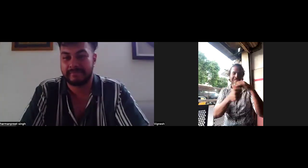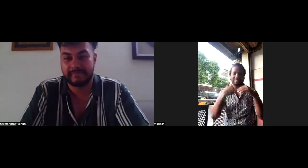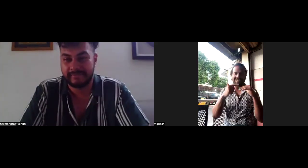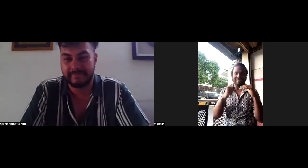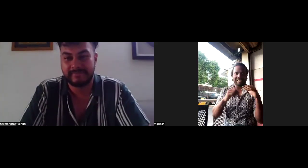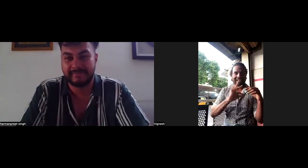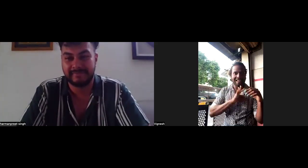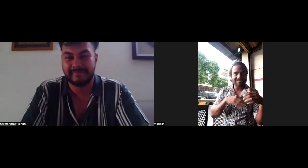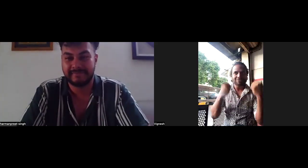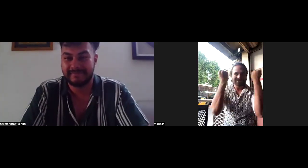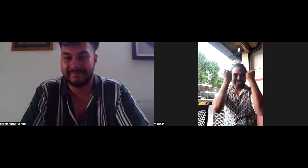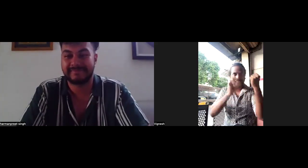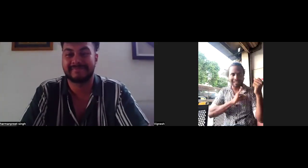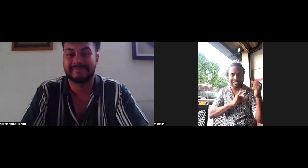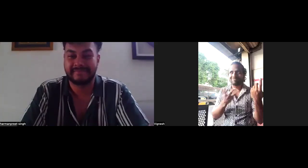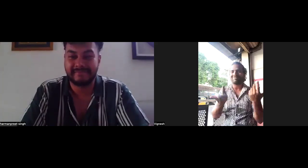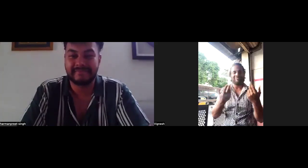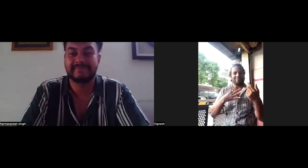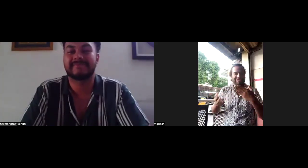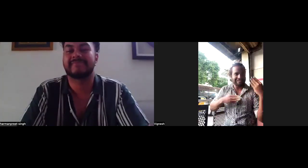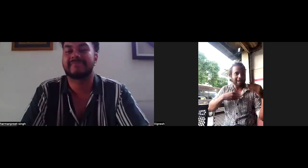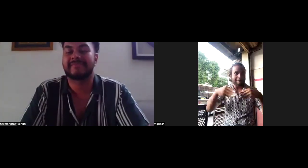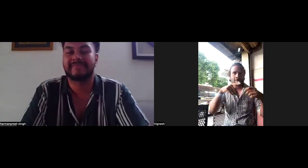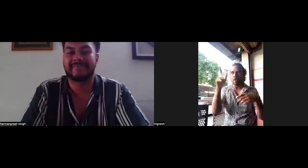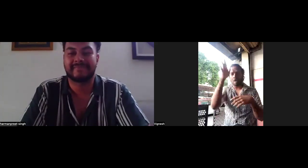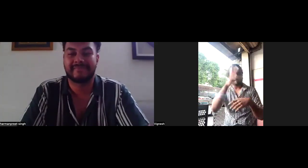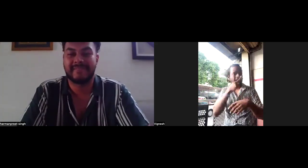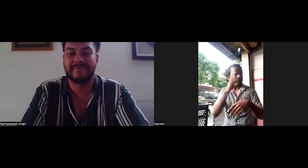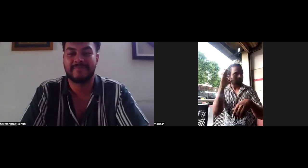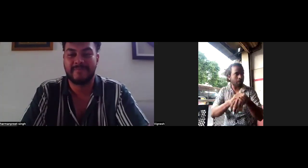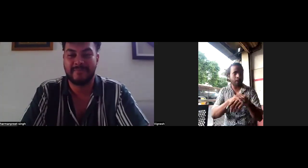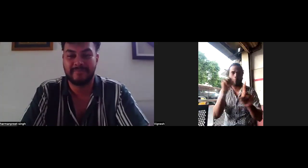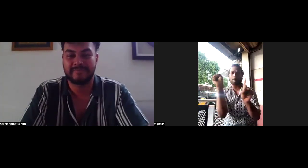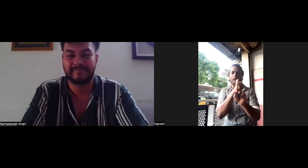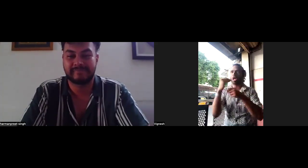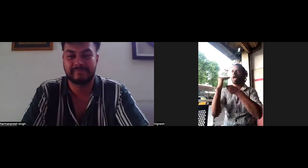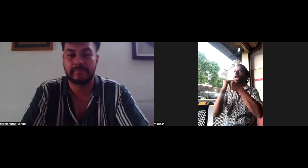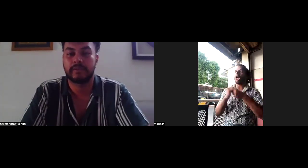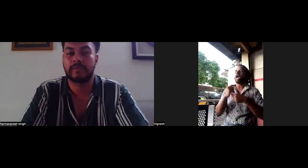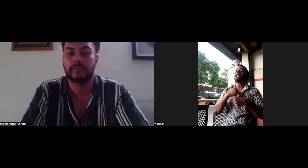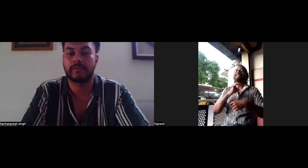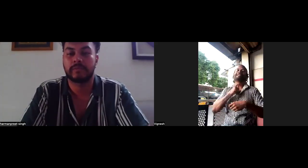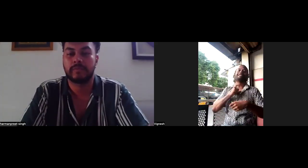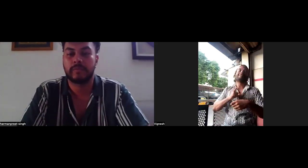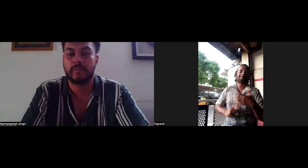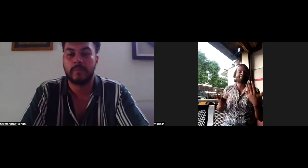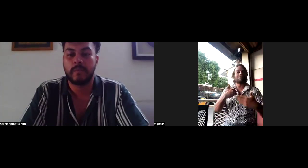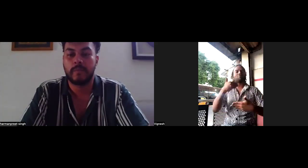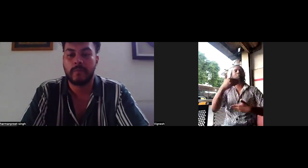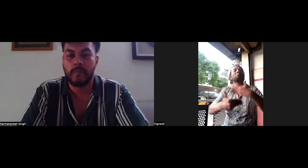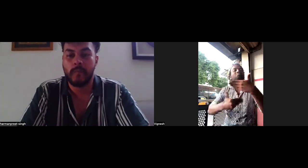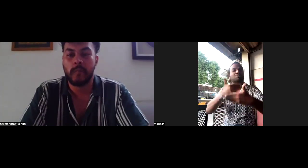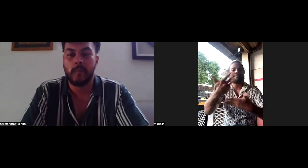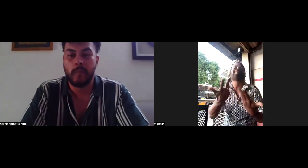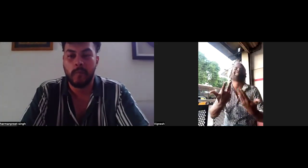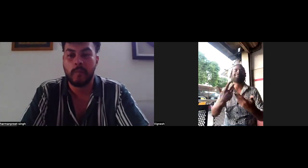I have had this feeling for a very, very long time. It was hidden from my parents. I would, sometimes dress